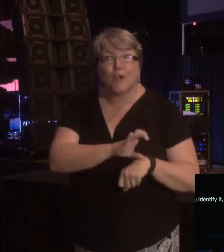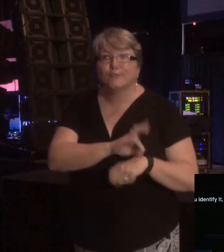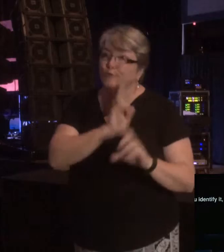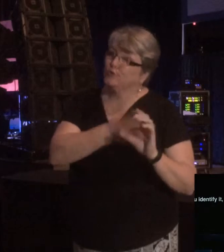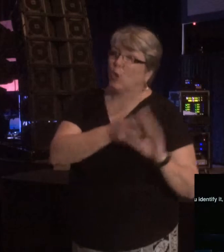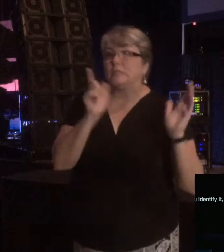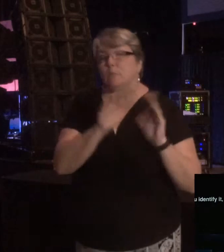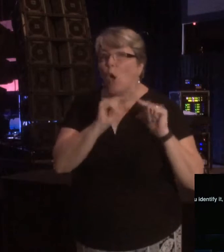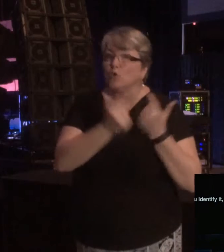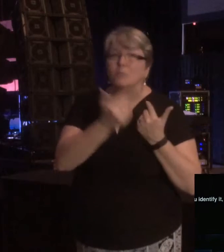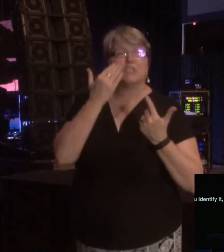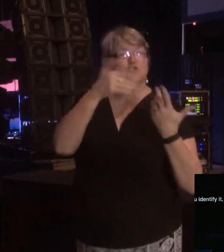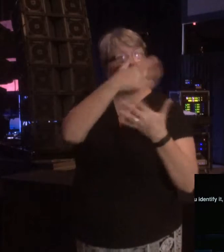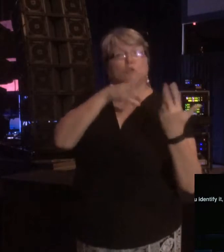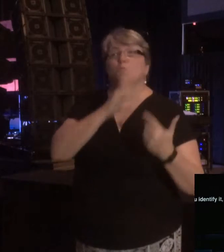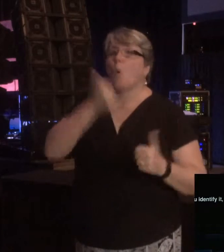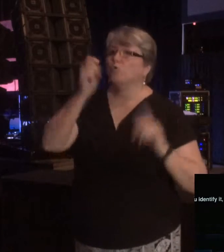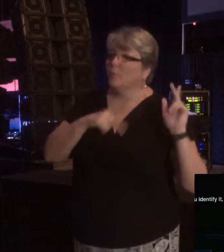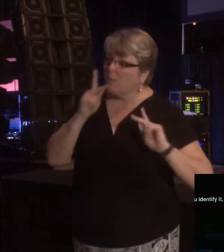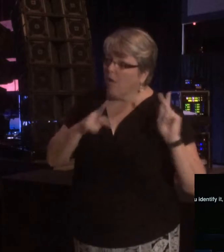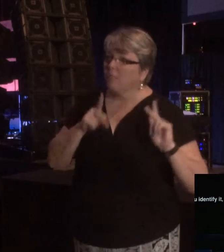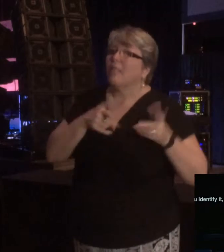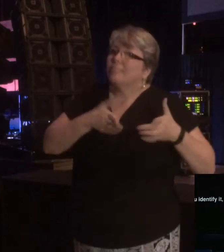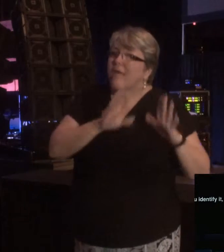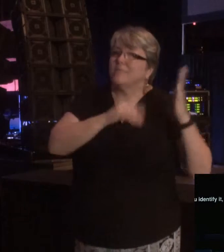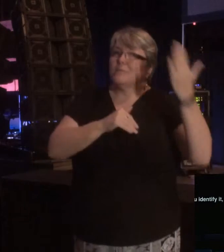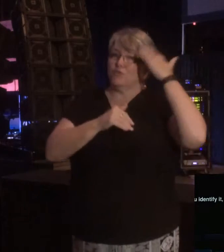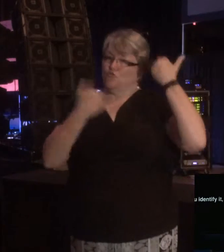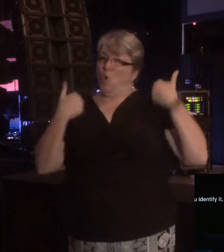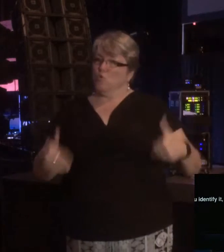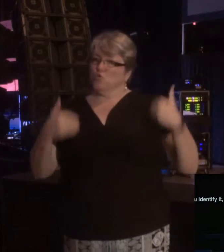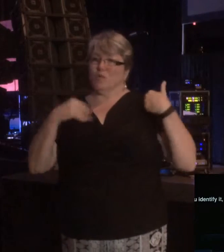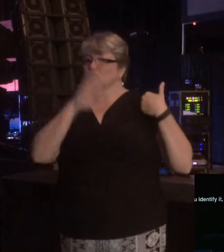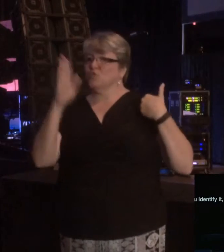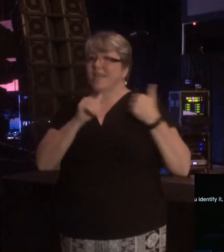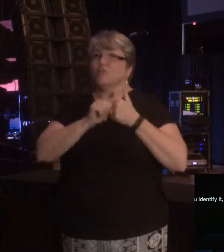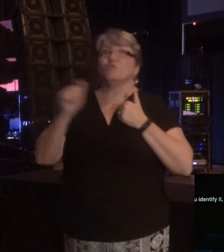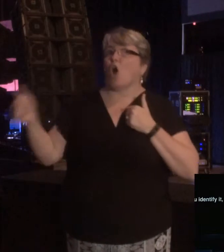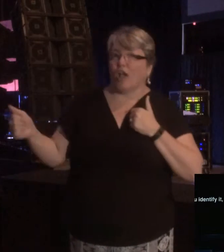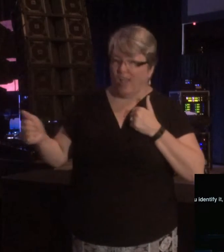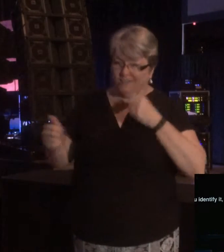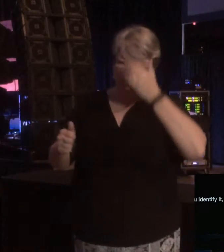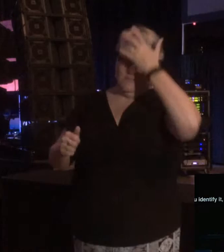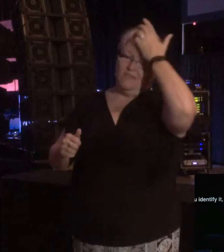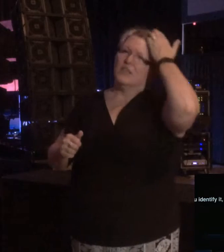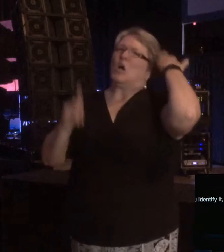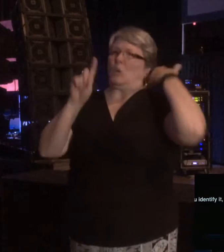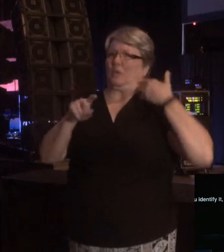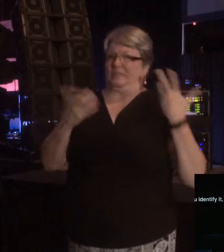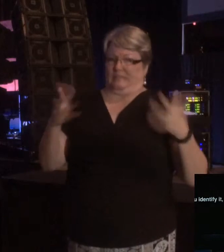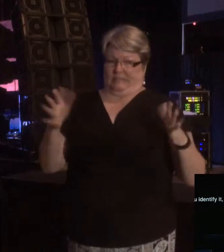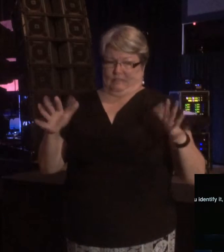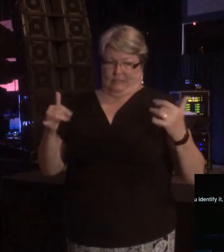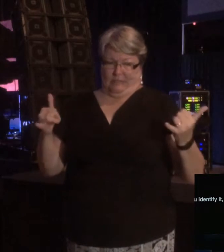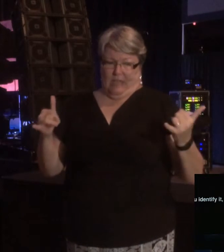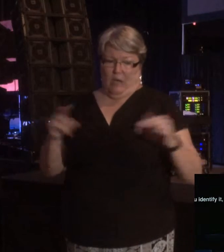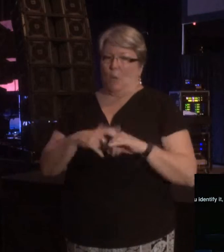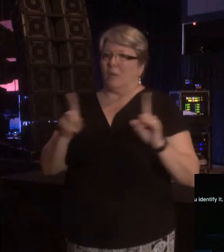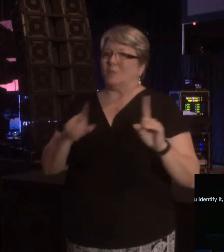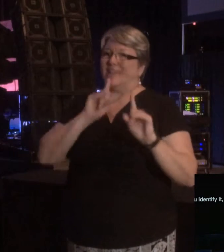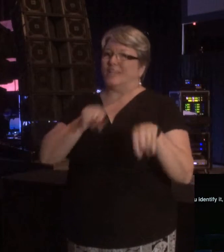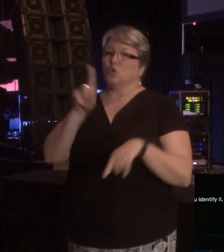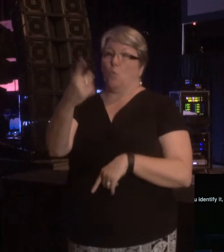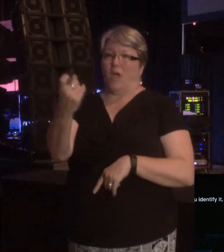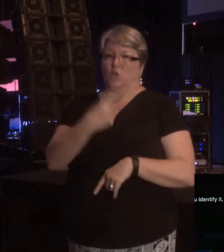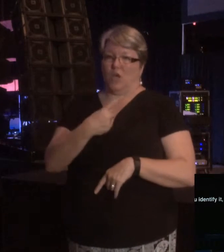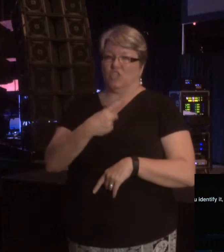be afraid of our ability to make wise decisions together. And the couples that I've seen make it,